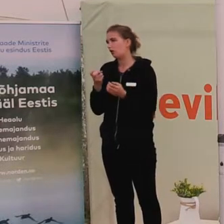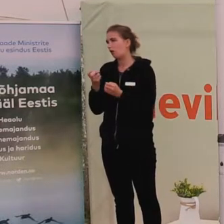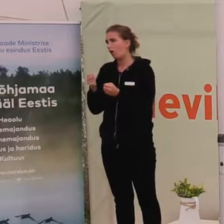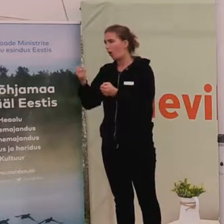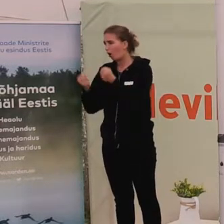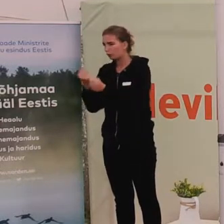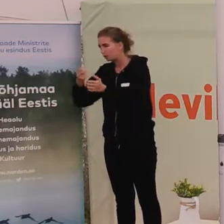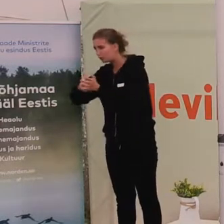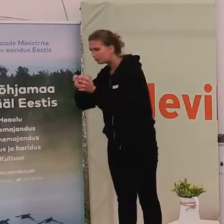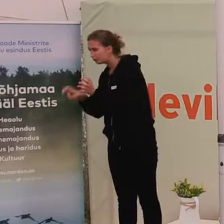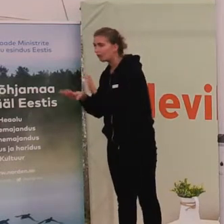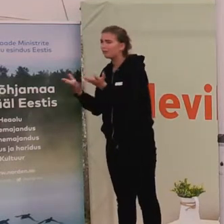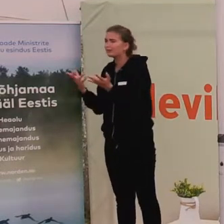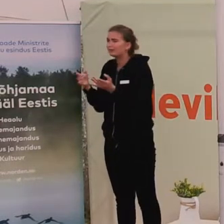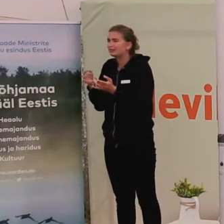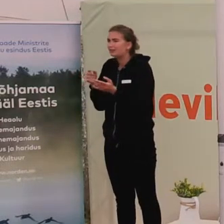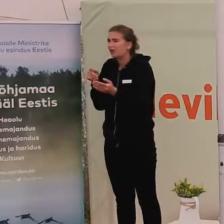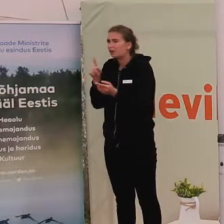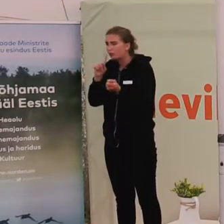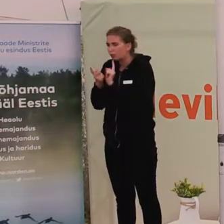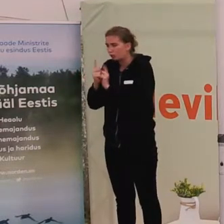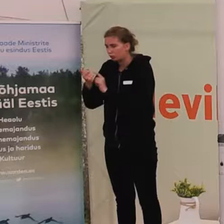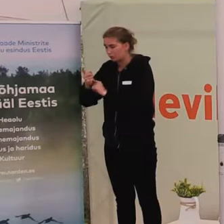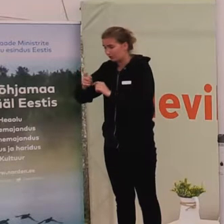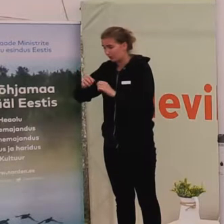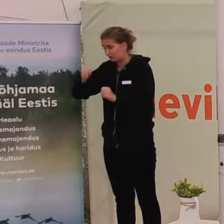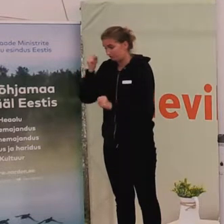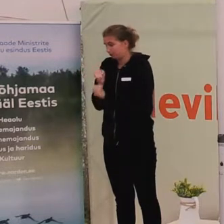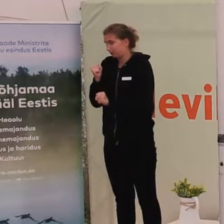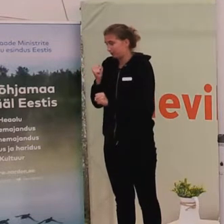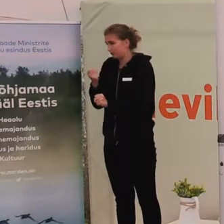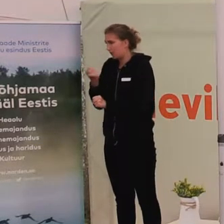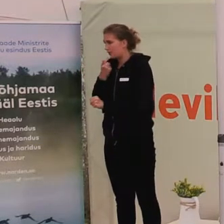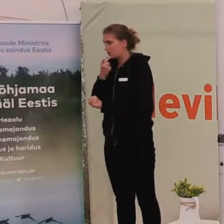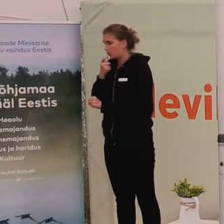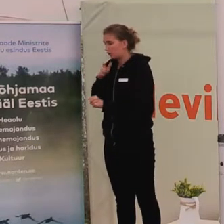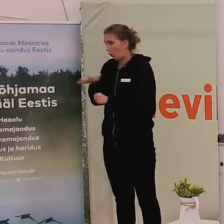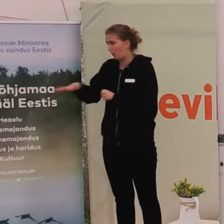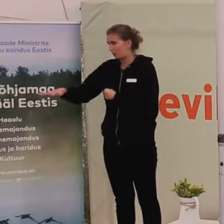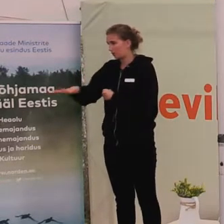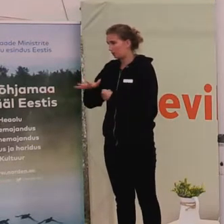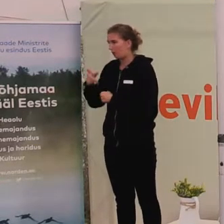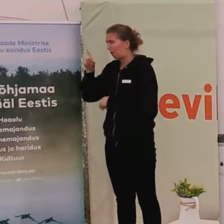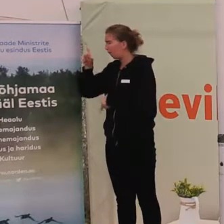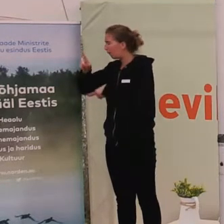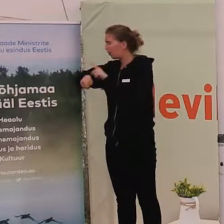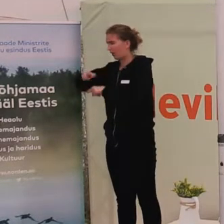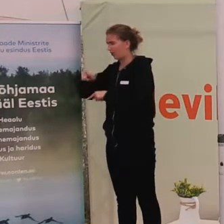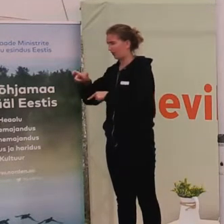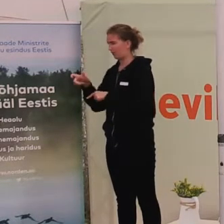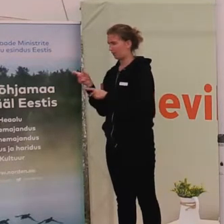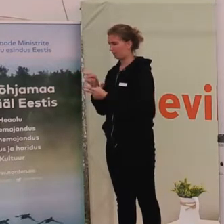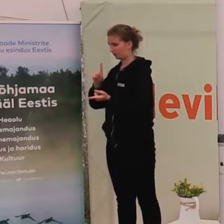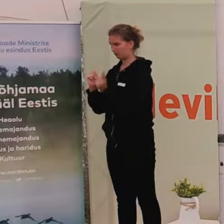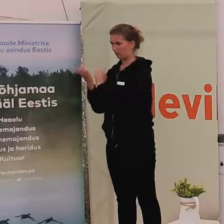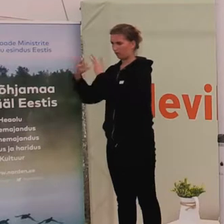these are so radical things that at least in Finland there is nobody, maybe some few people who are making these